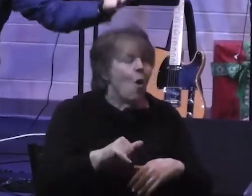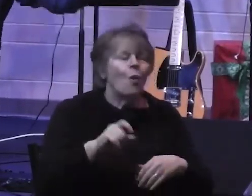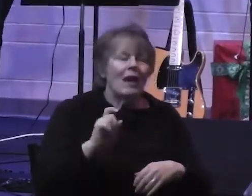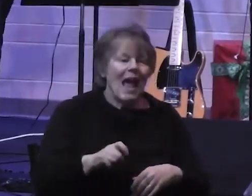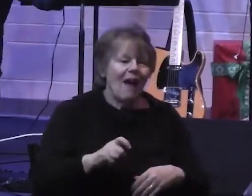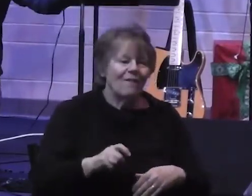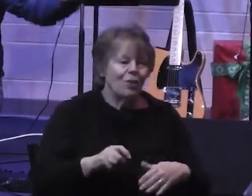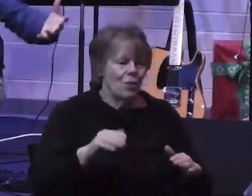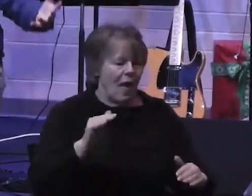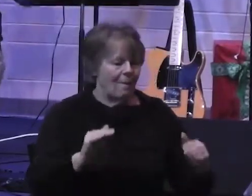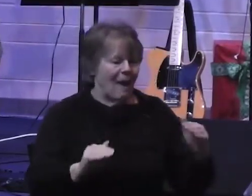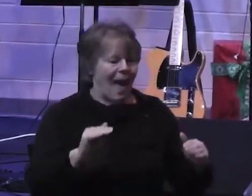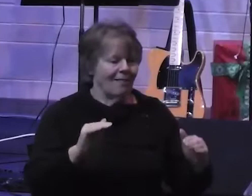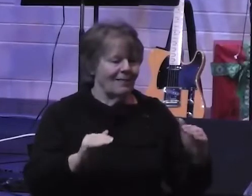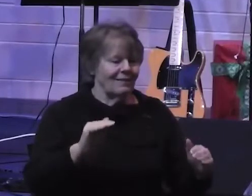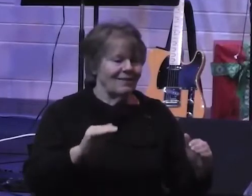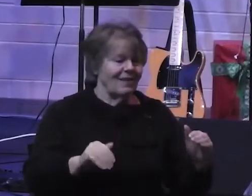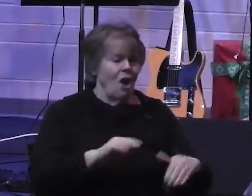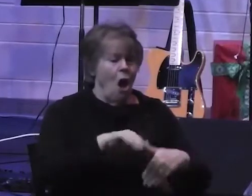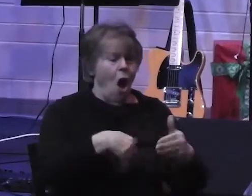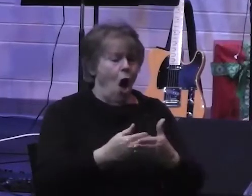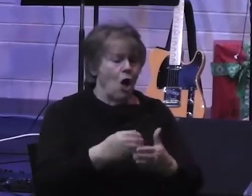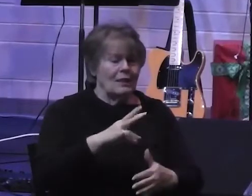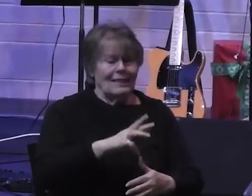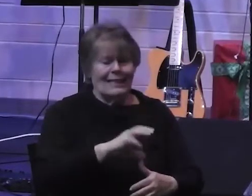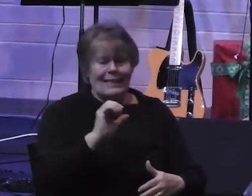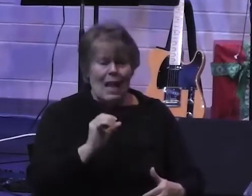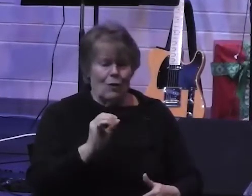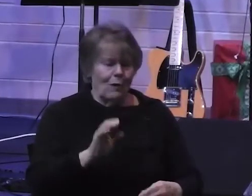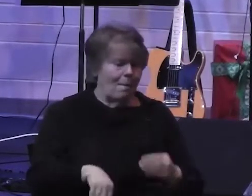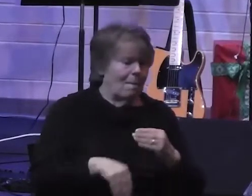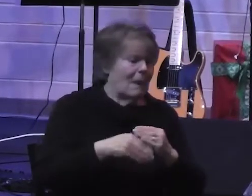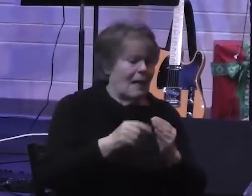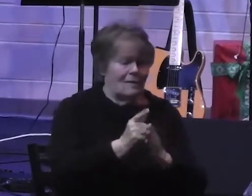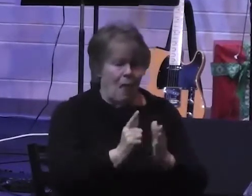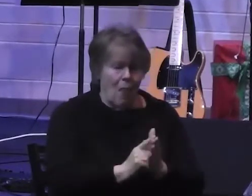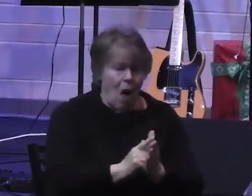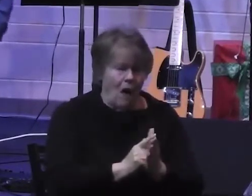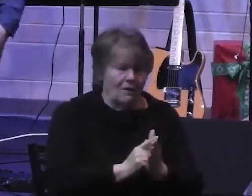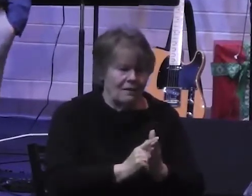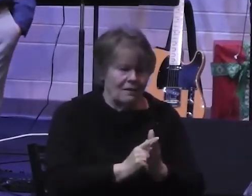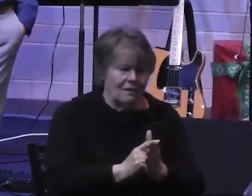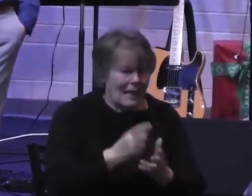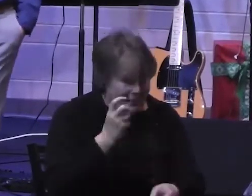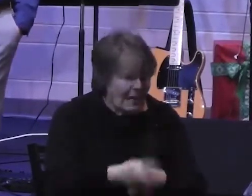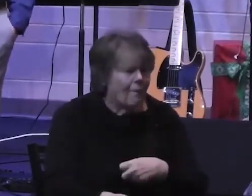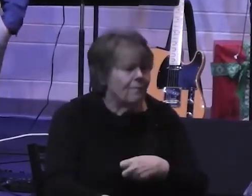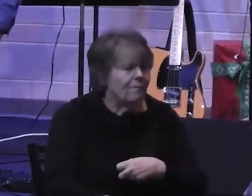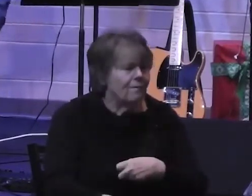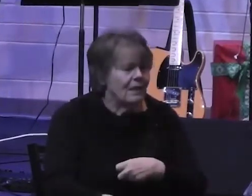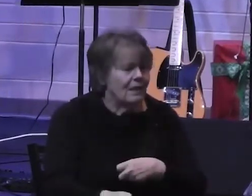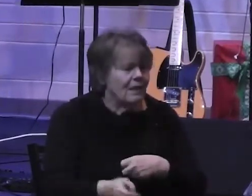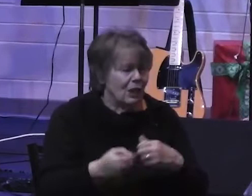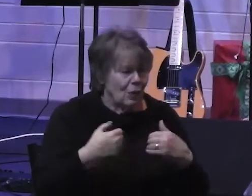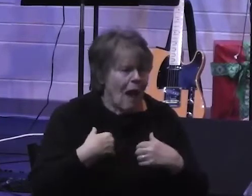balance all 600 plus of the laws, which is even harder when you've got a big weight on your back.